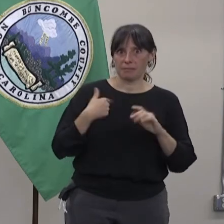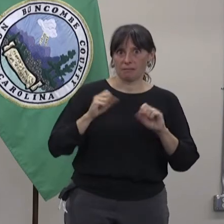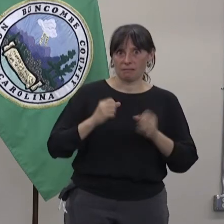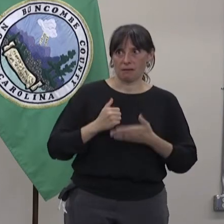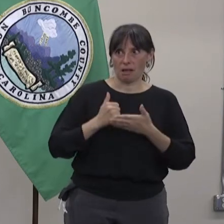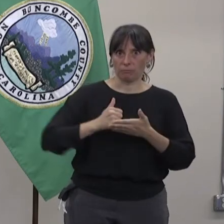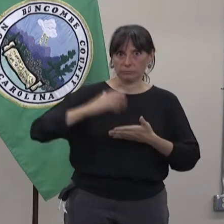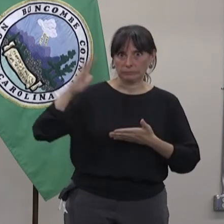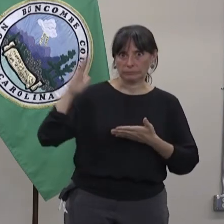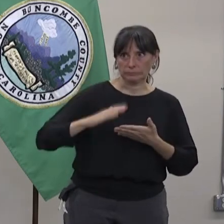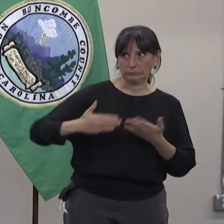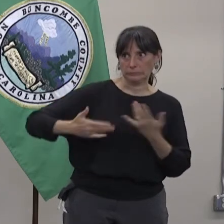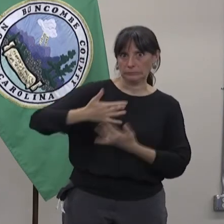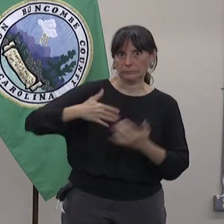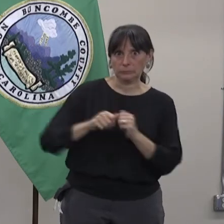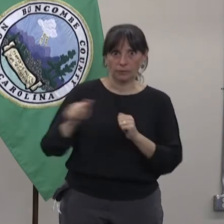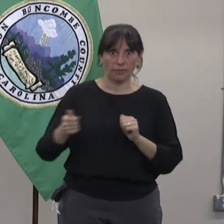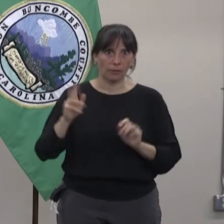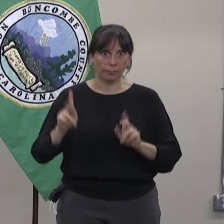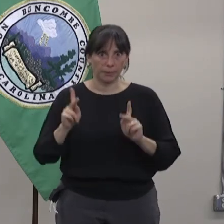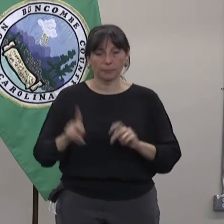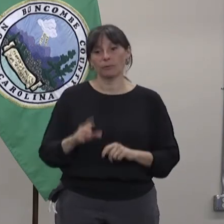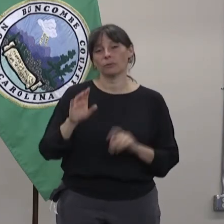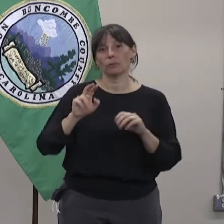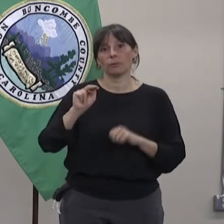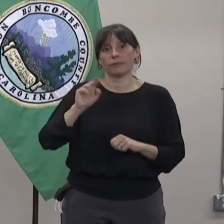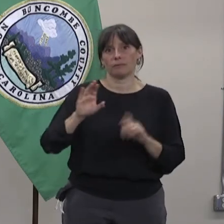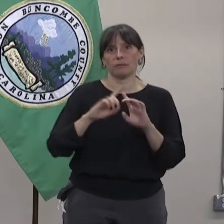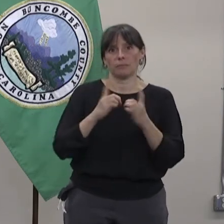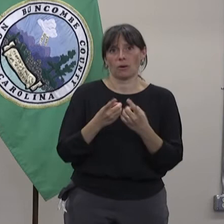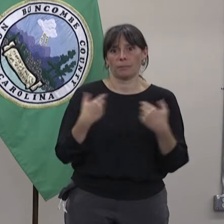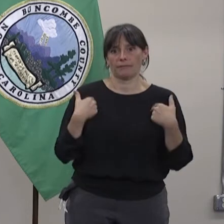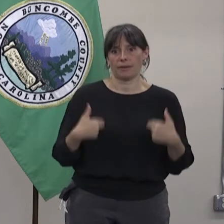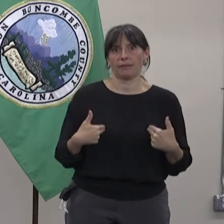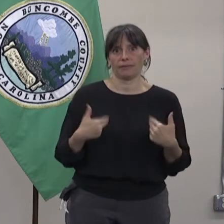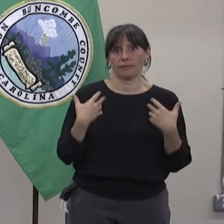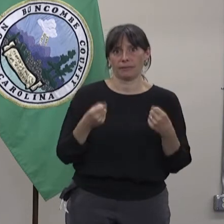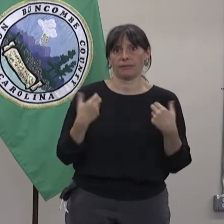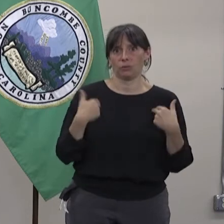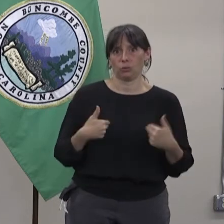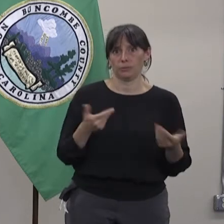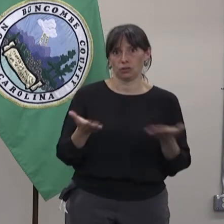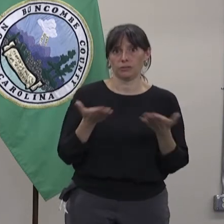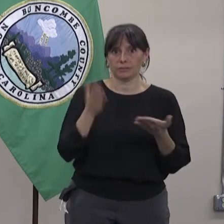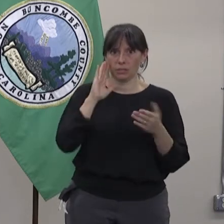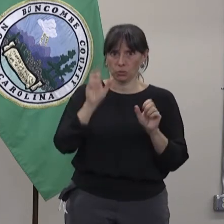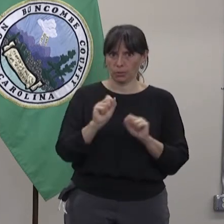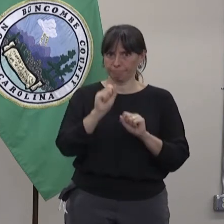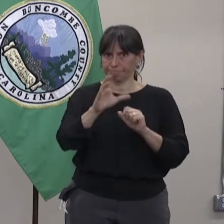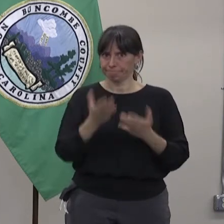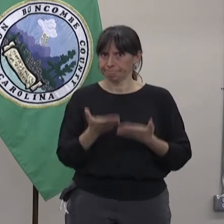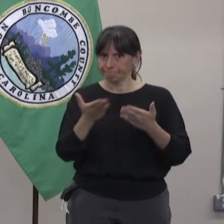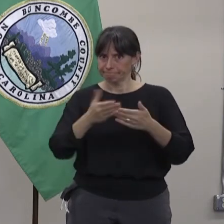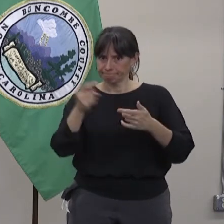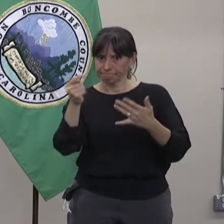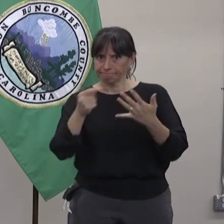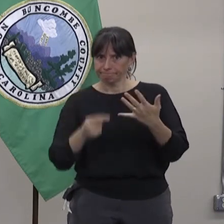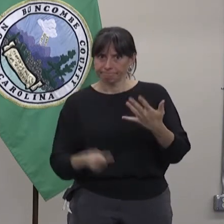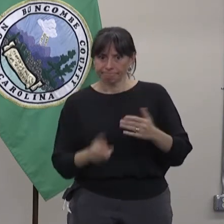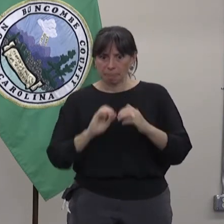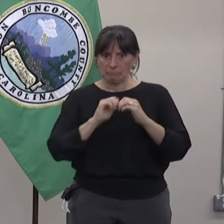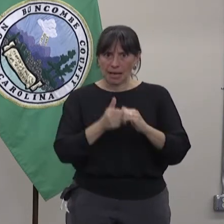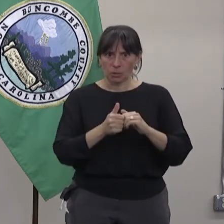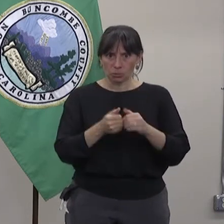ones by providing you with North Carolina Department of Health and Human Services recommendations on how to self-quarantine and when to get tested.